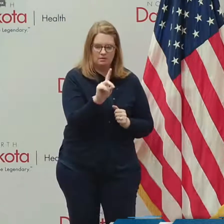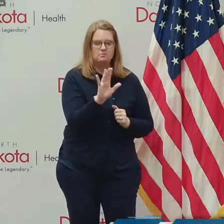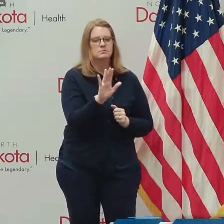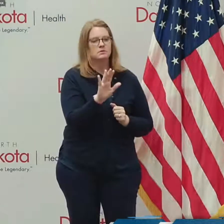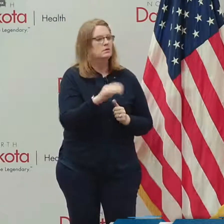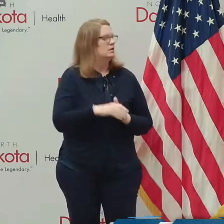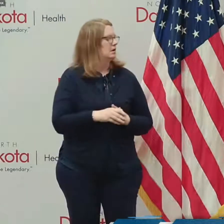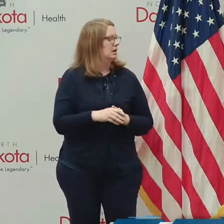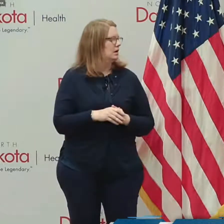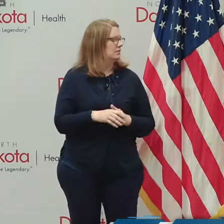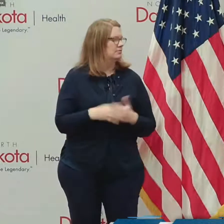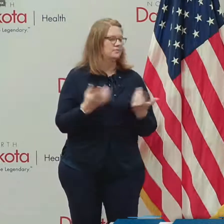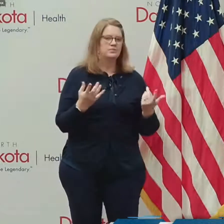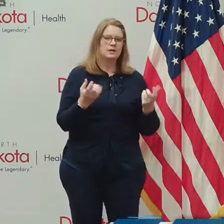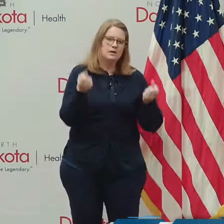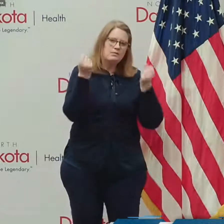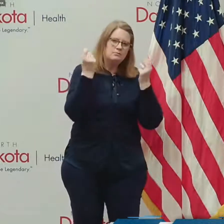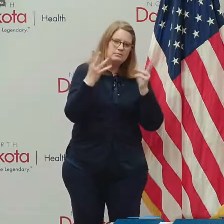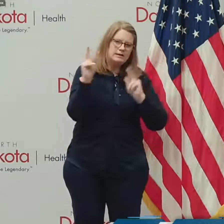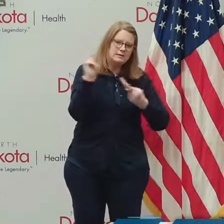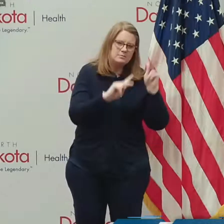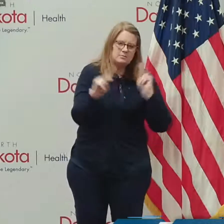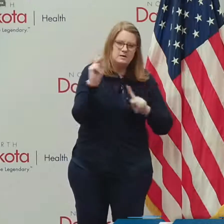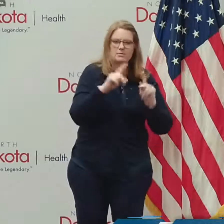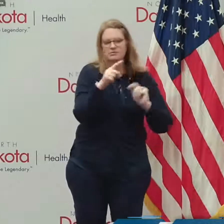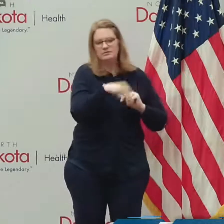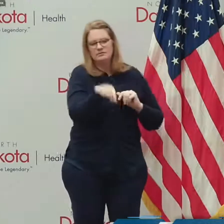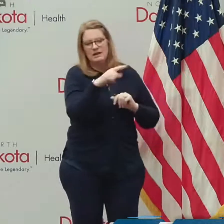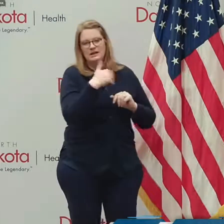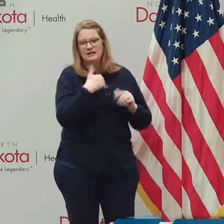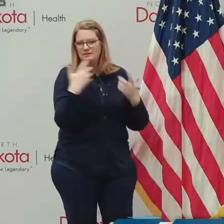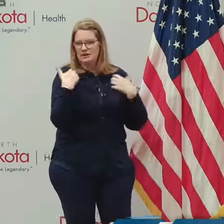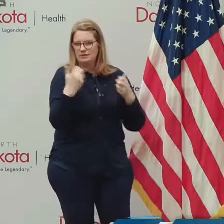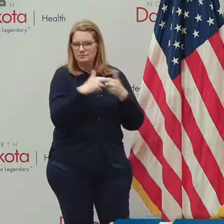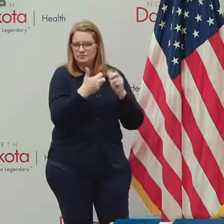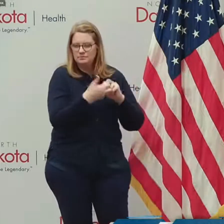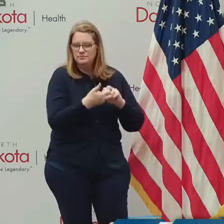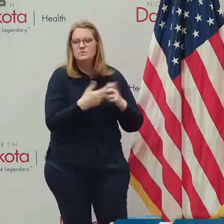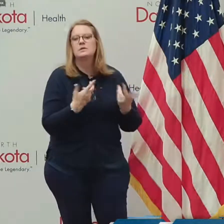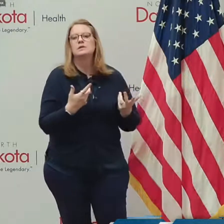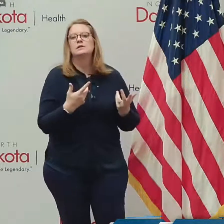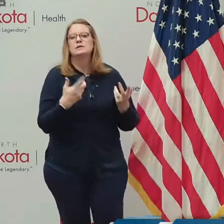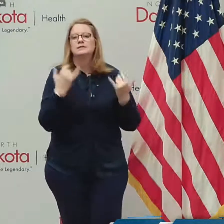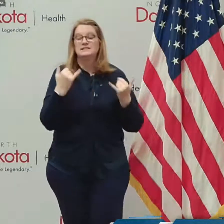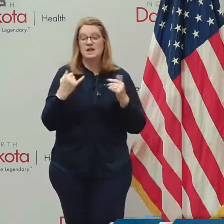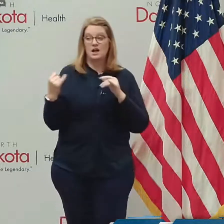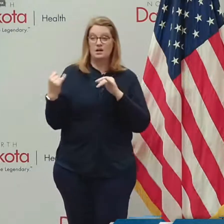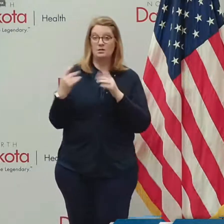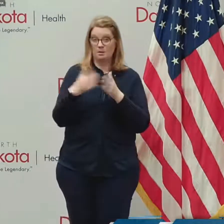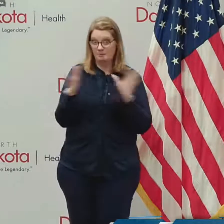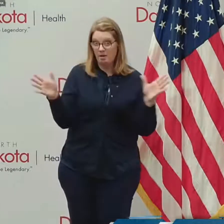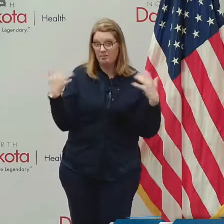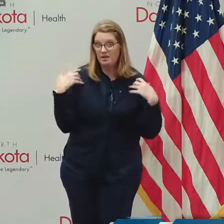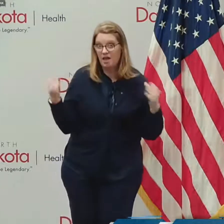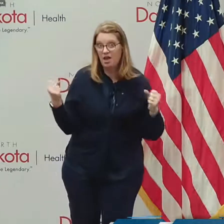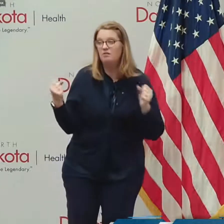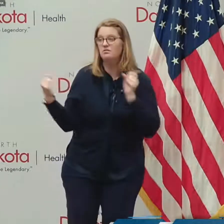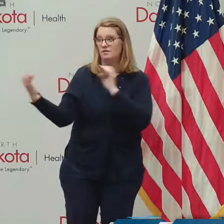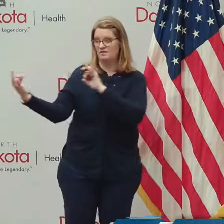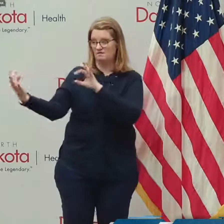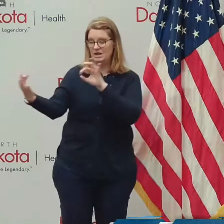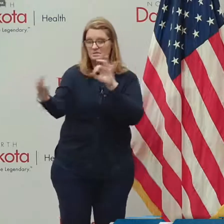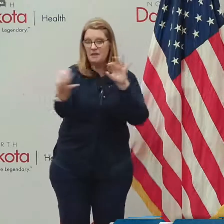we've been always saying that the majority of them have underlying health conditions. Feedback that we've received from local public health and from the medical